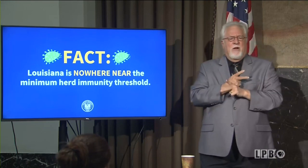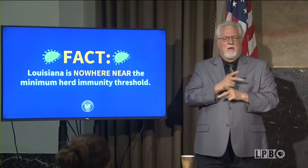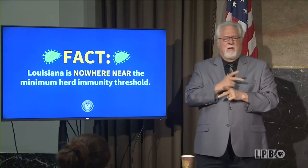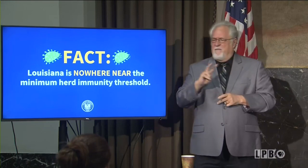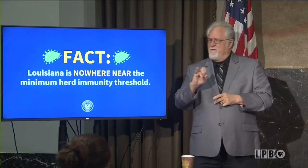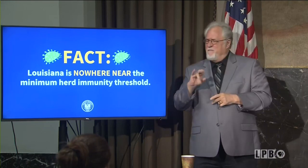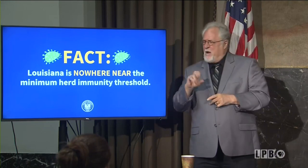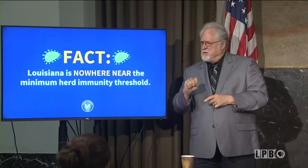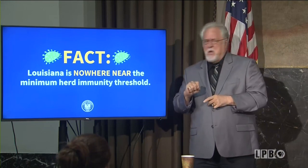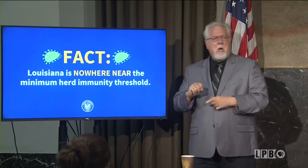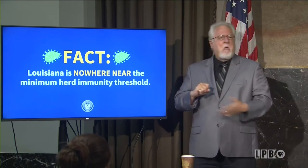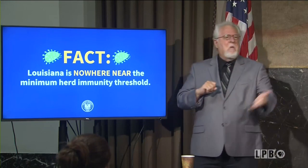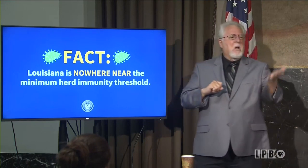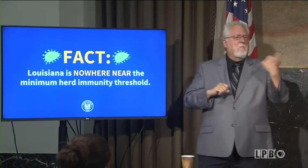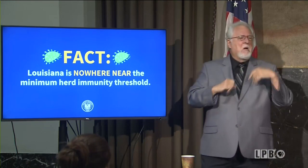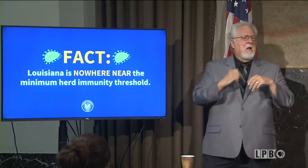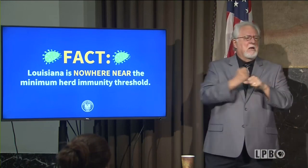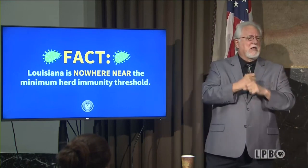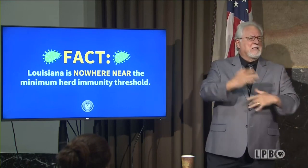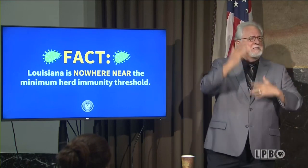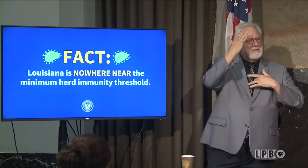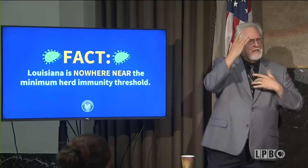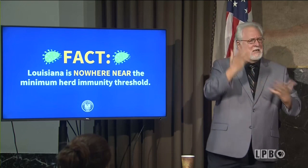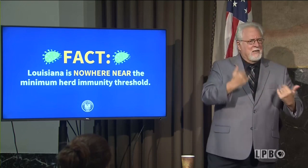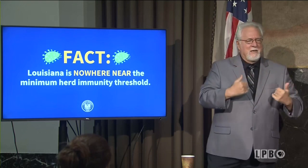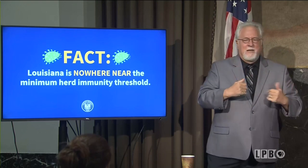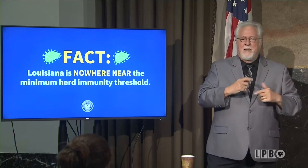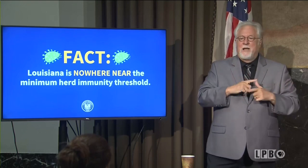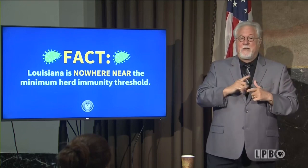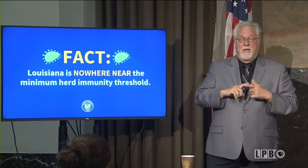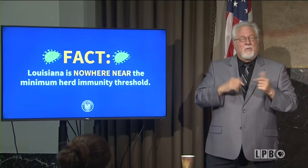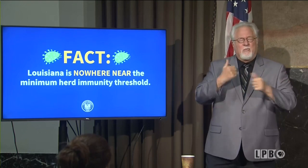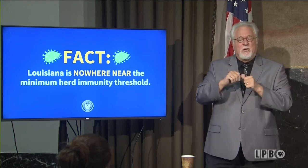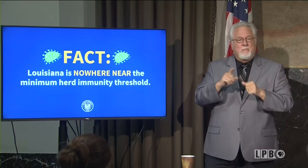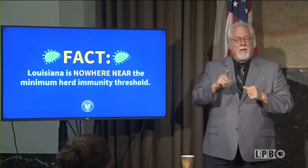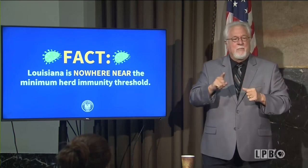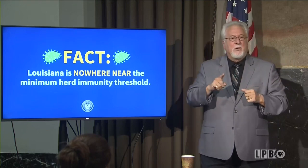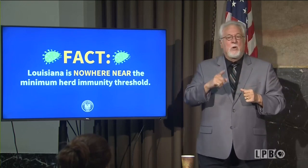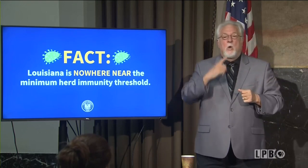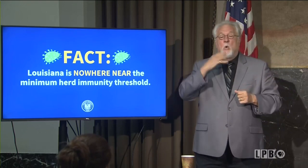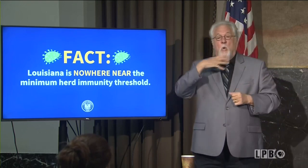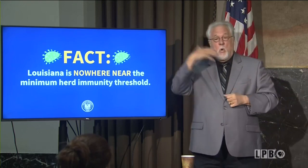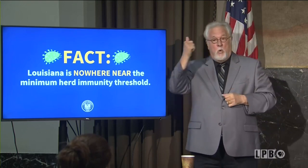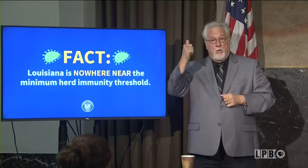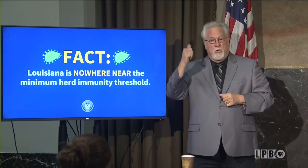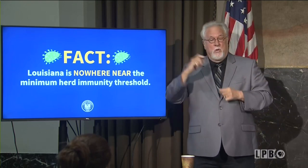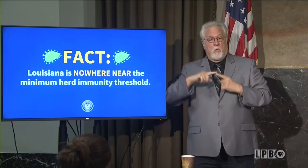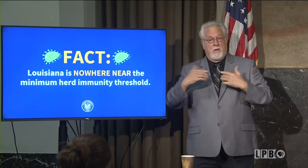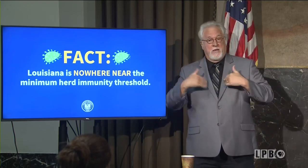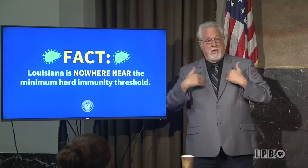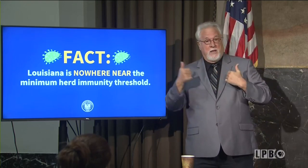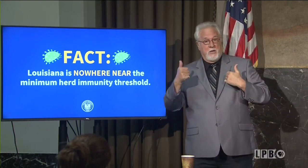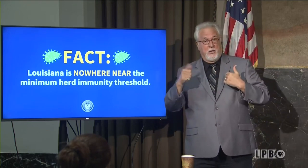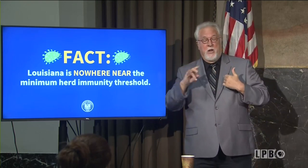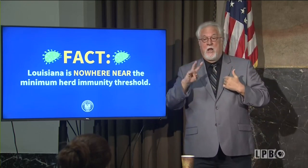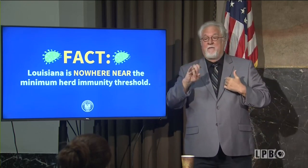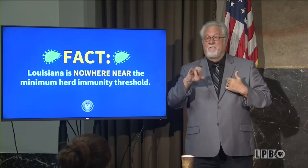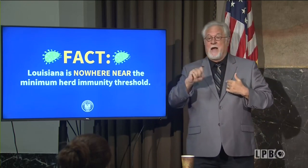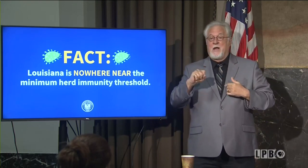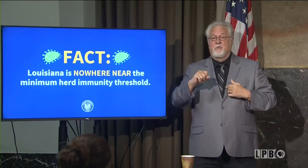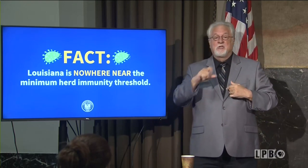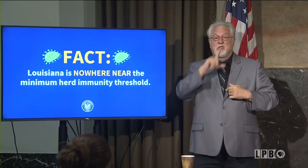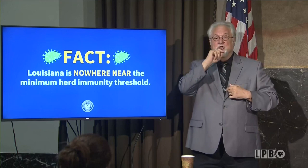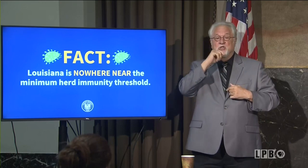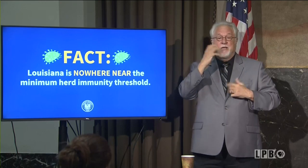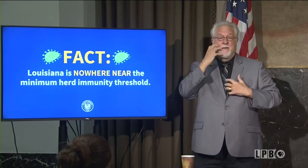and you're saying, come on, let's all get it. Many of you remember, those that are older, when you were younger, the virus chickenpox,